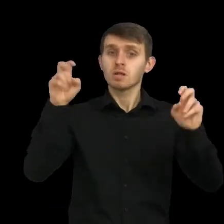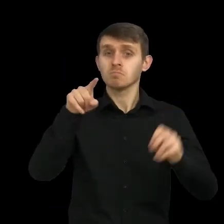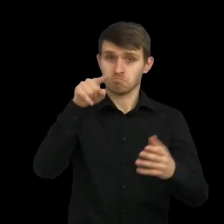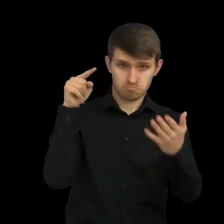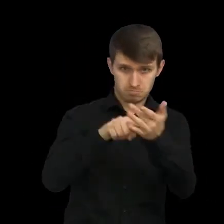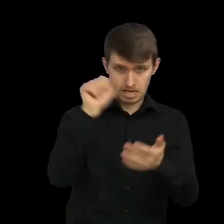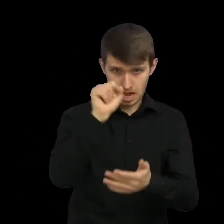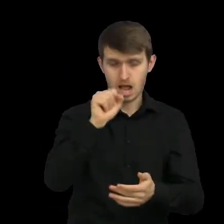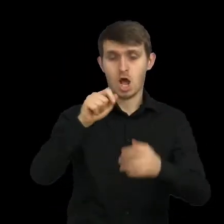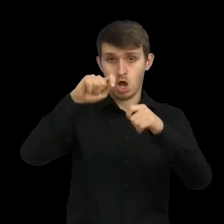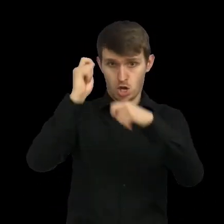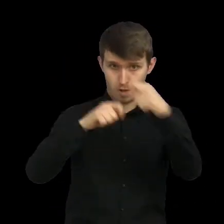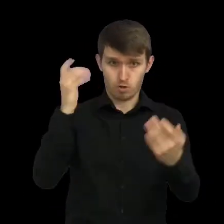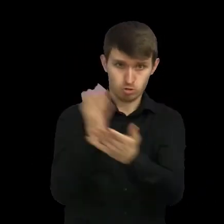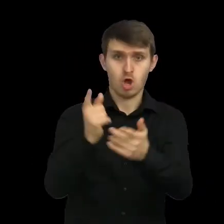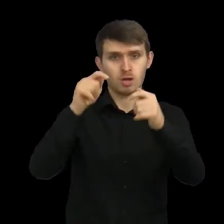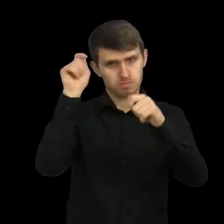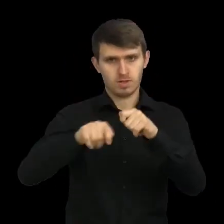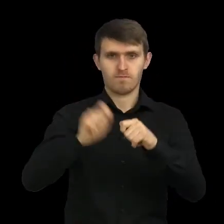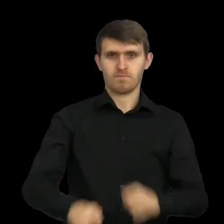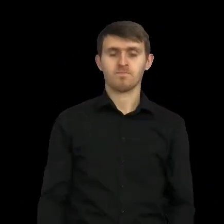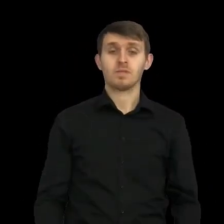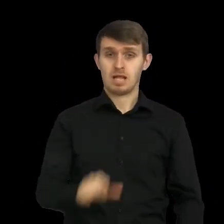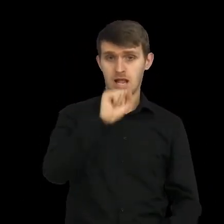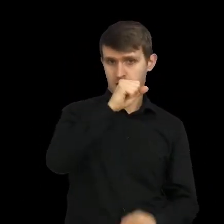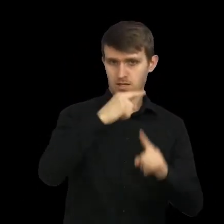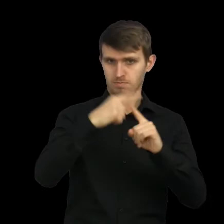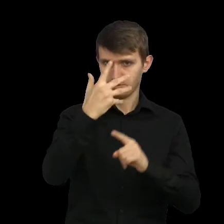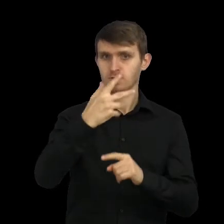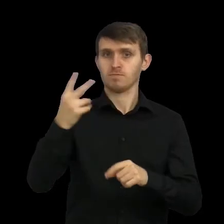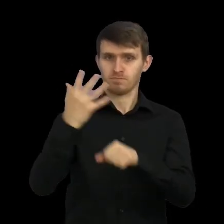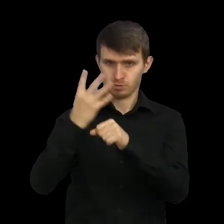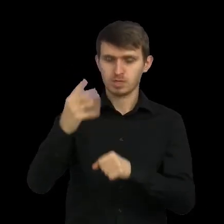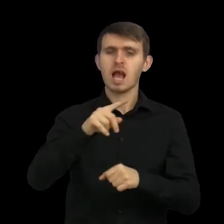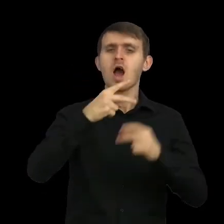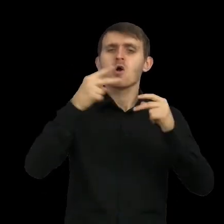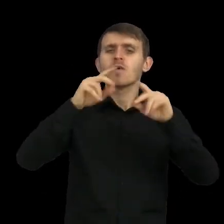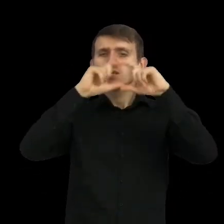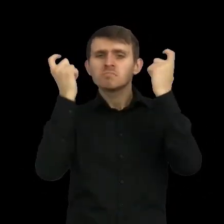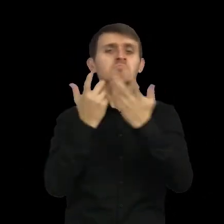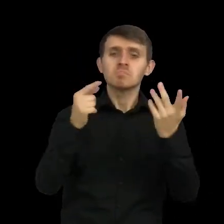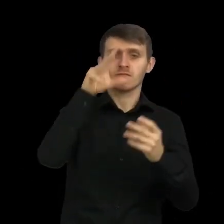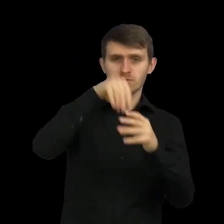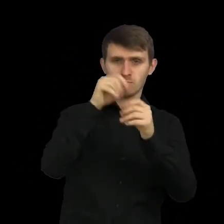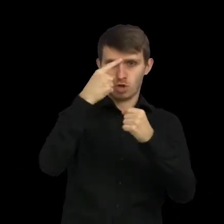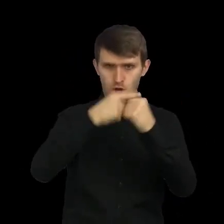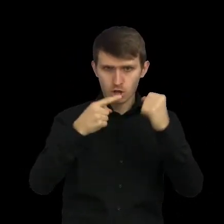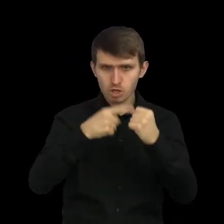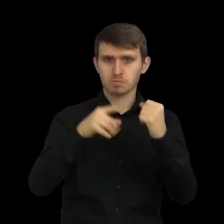Solve for a and check your solution. We have a plus 5 is equal to 54. Now all this is saying is that we have some number,